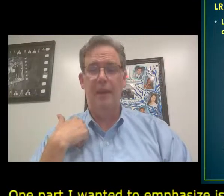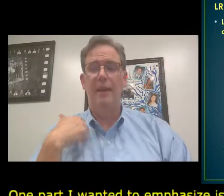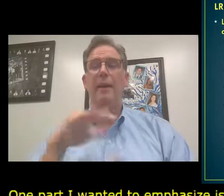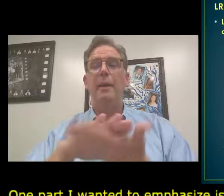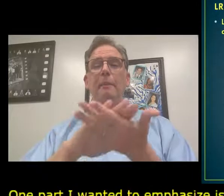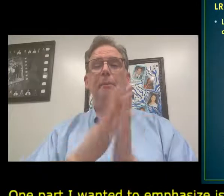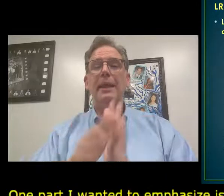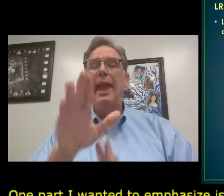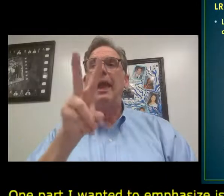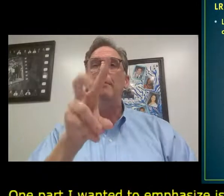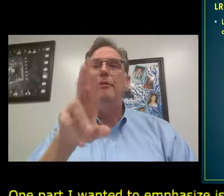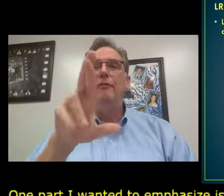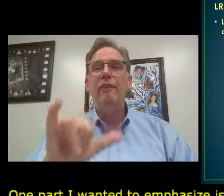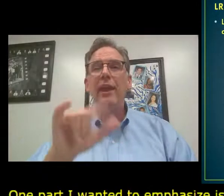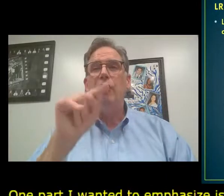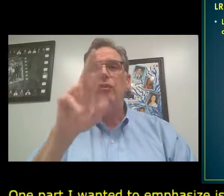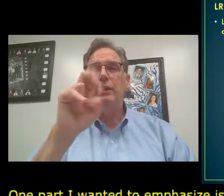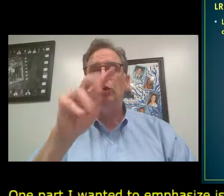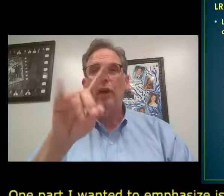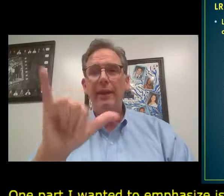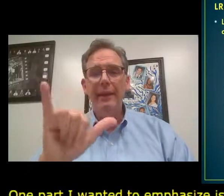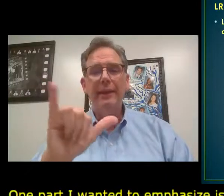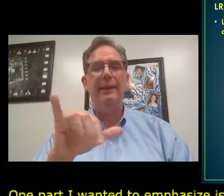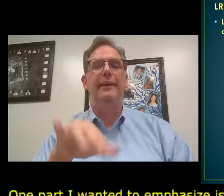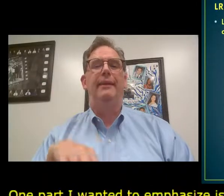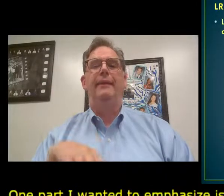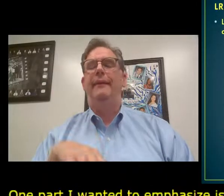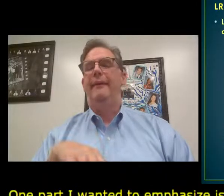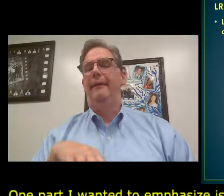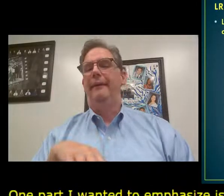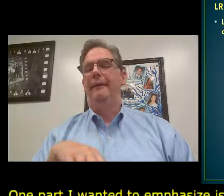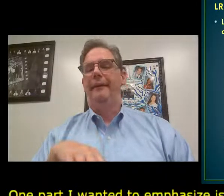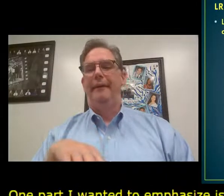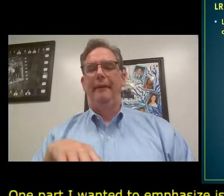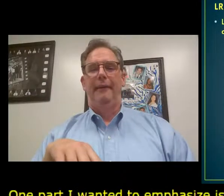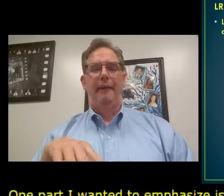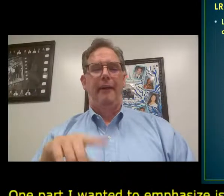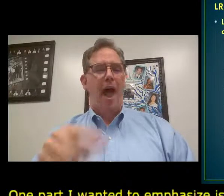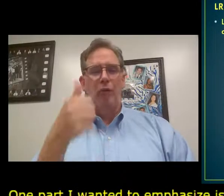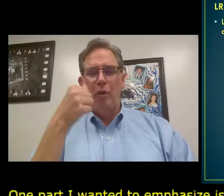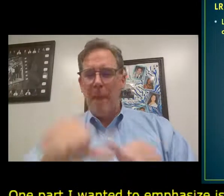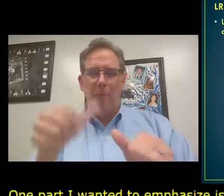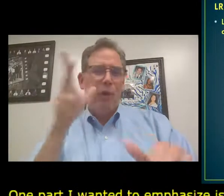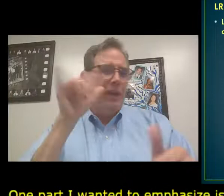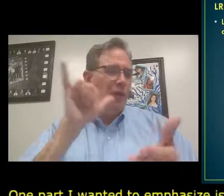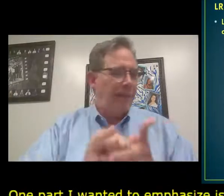Now remember, NAD put this out 20 years ago.